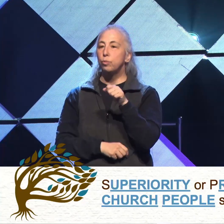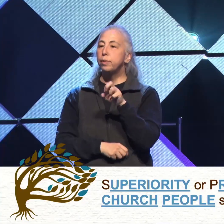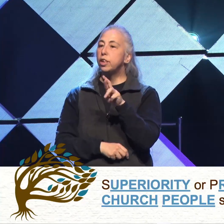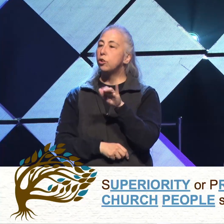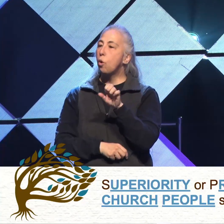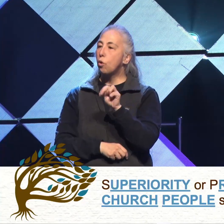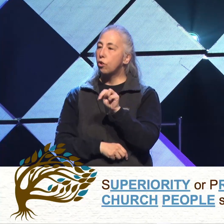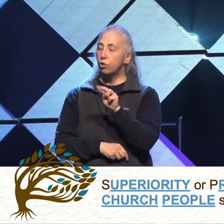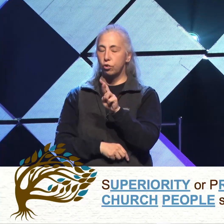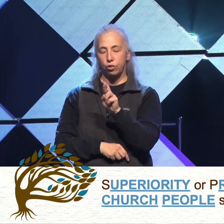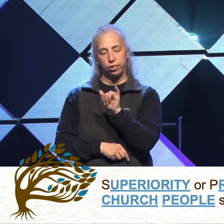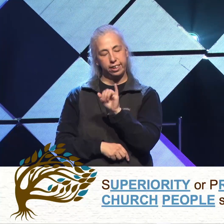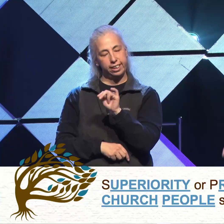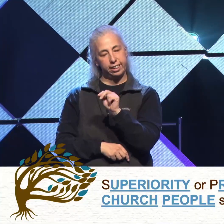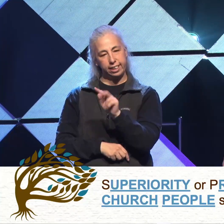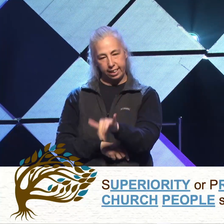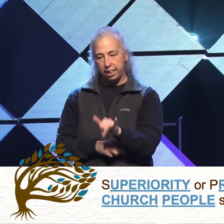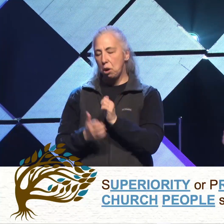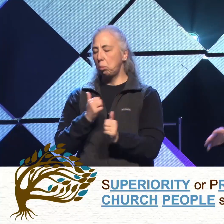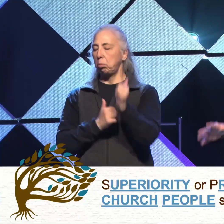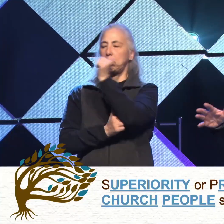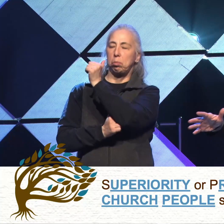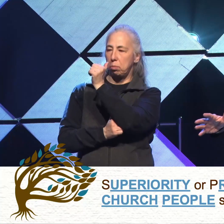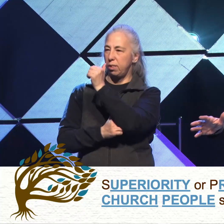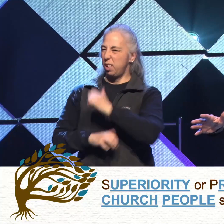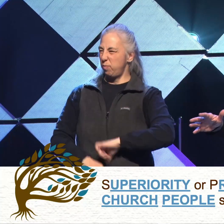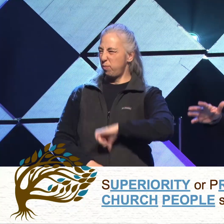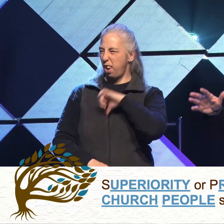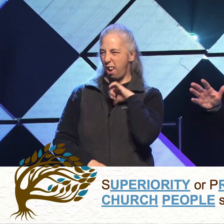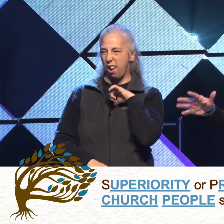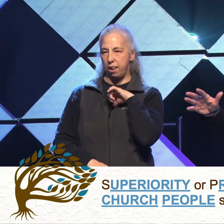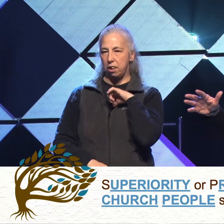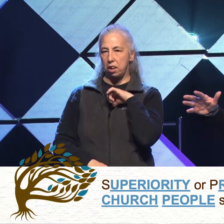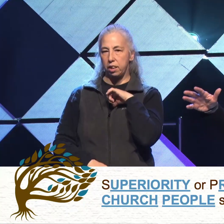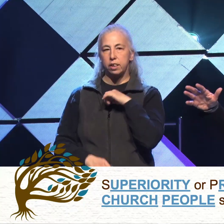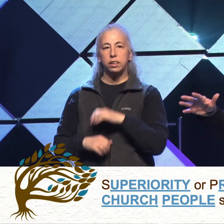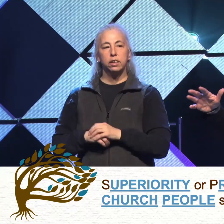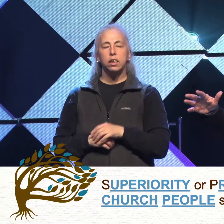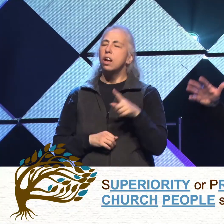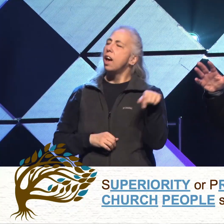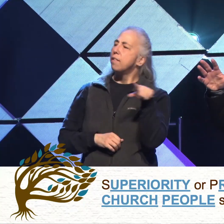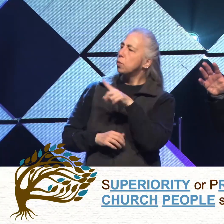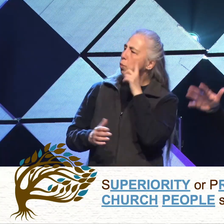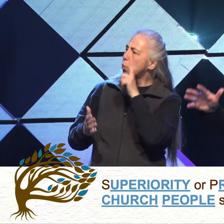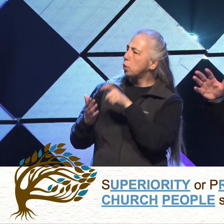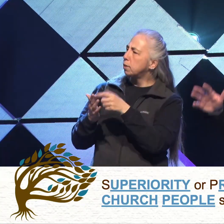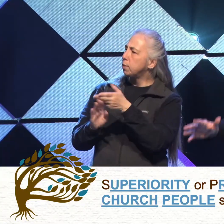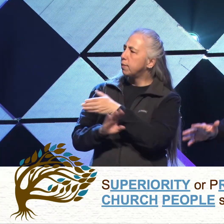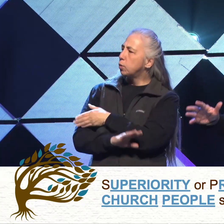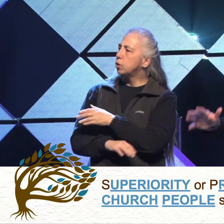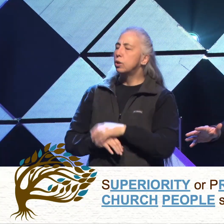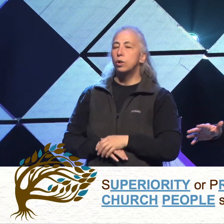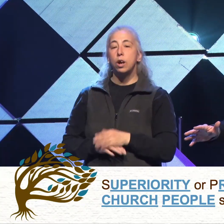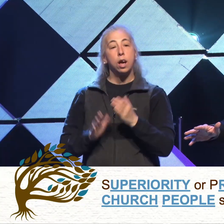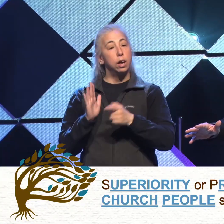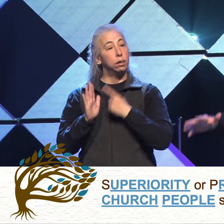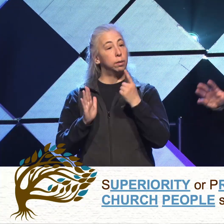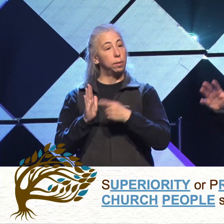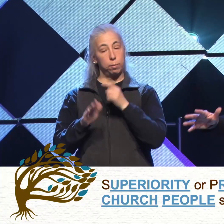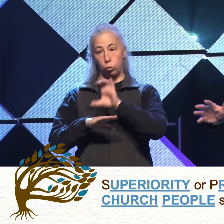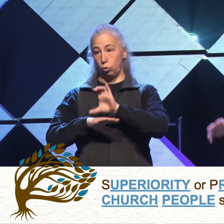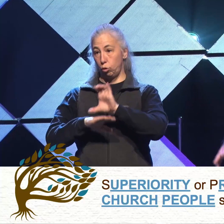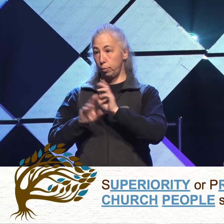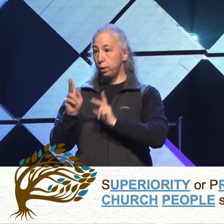of superiority or pride, which, by the way, I don't know if you've noticed this, but sometimes church